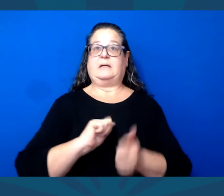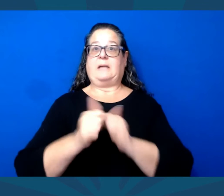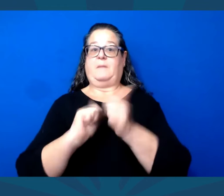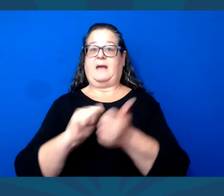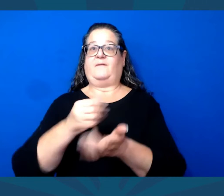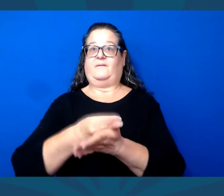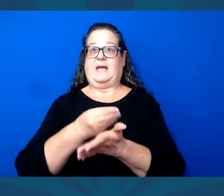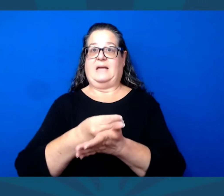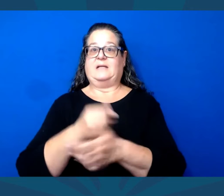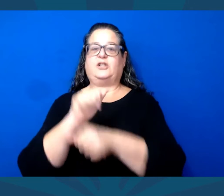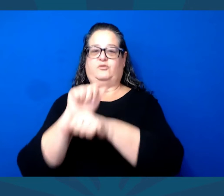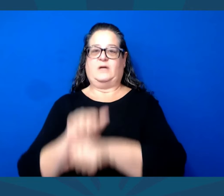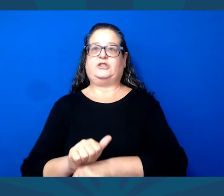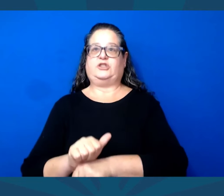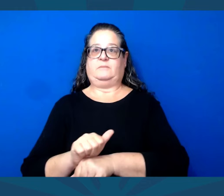Party, Democratic.